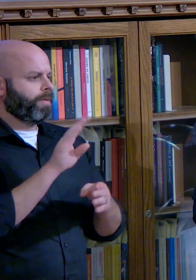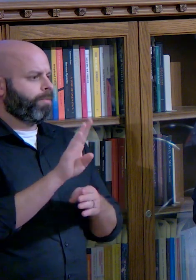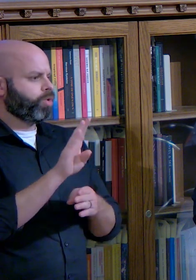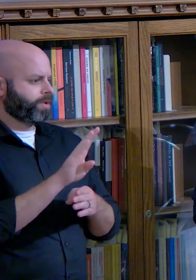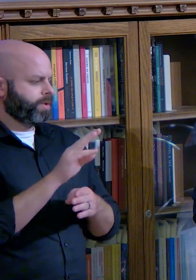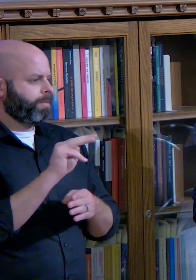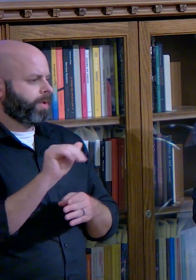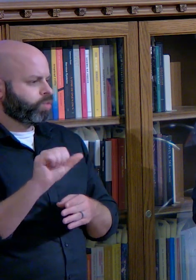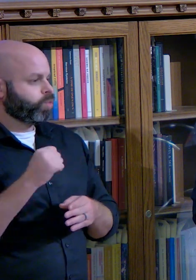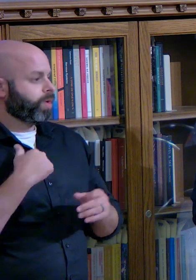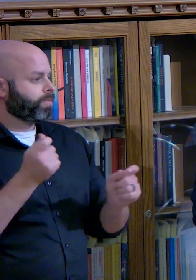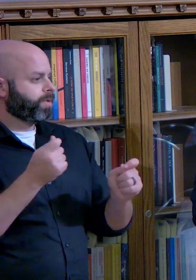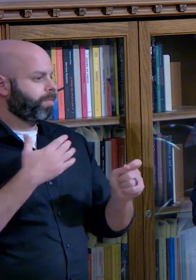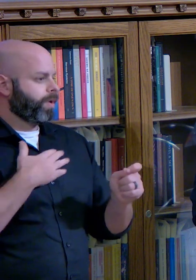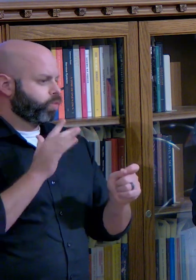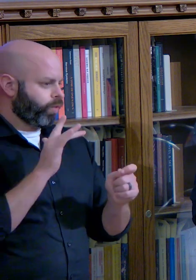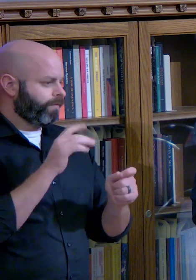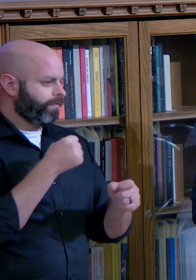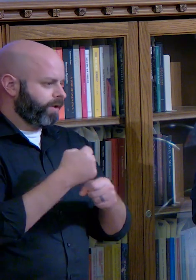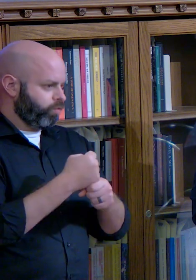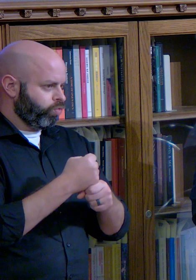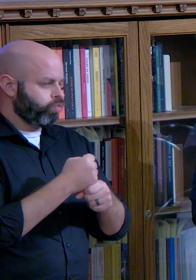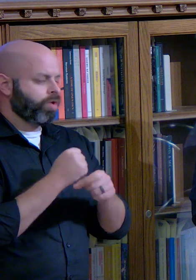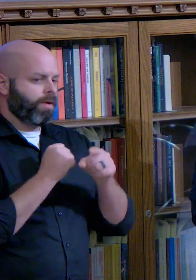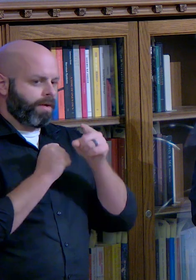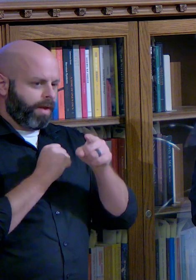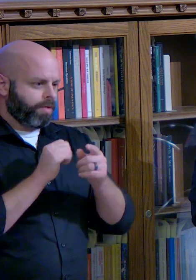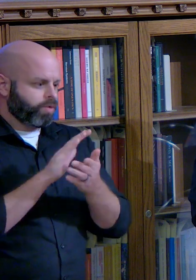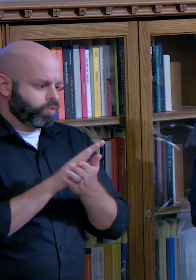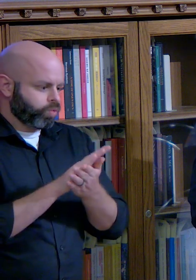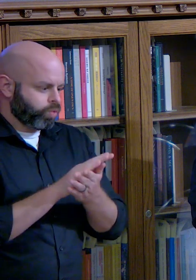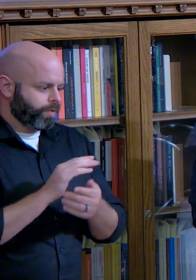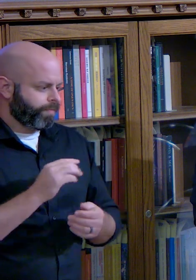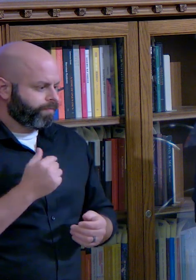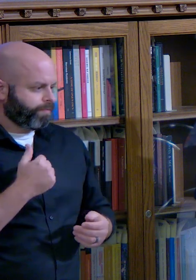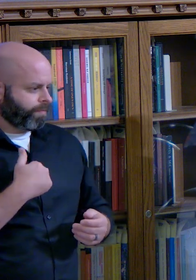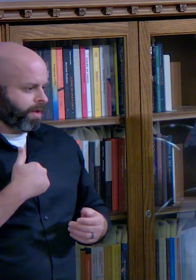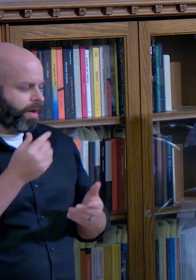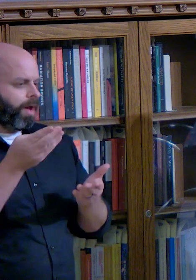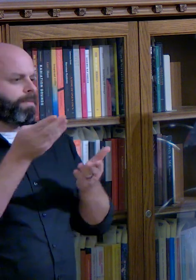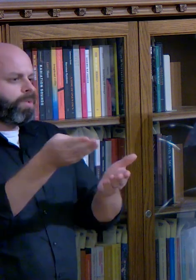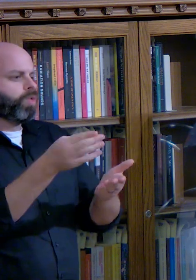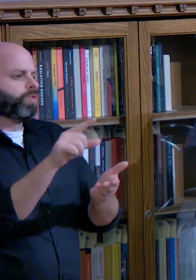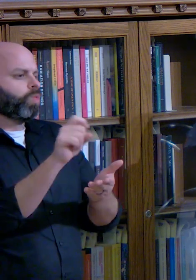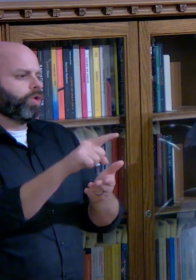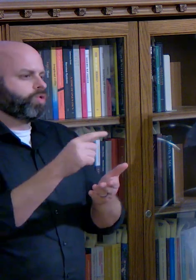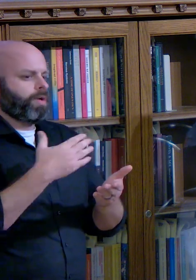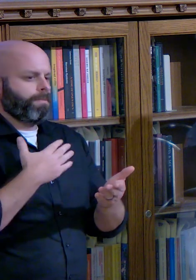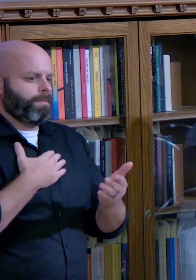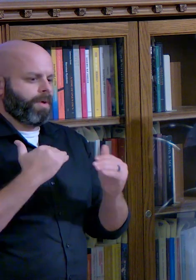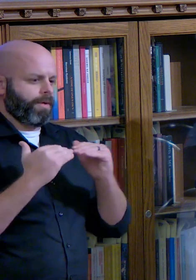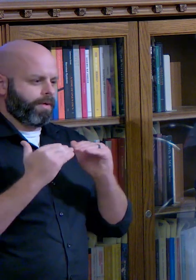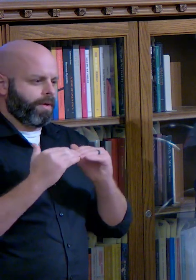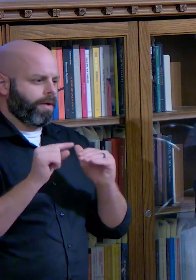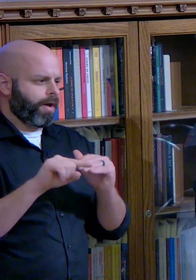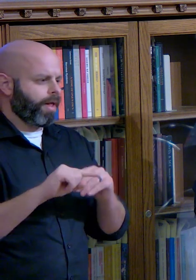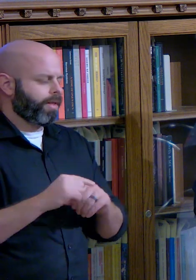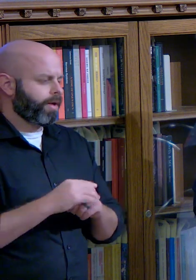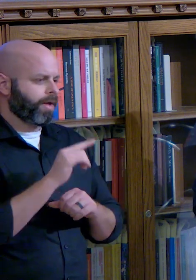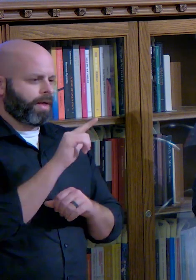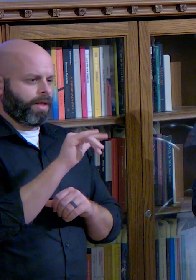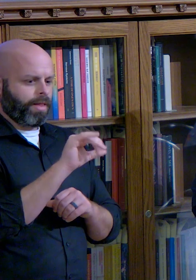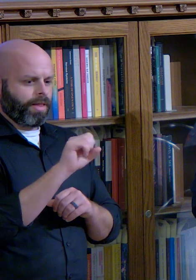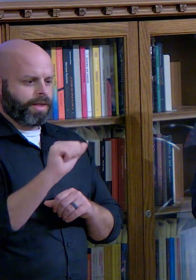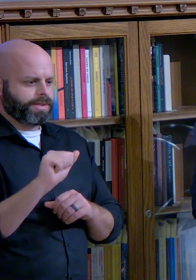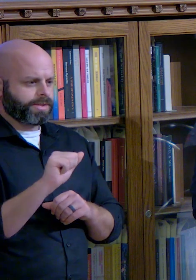celebrating my 25th year at the school and I POS this question to my colleague Lisa